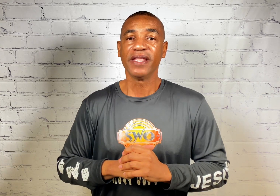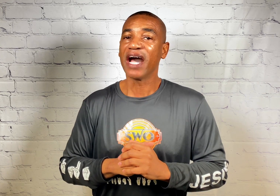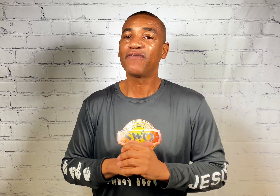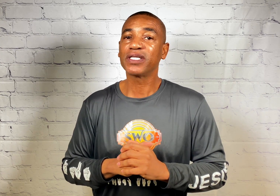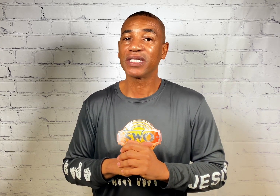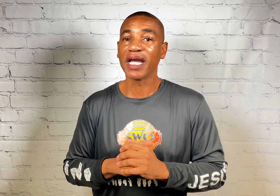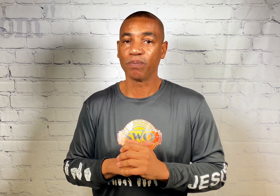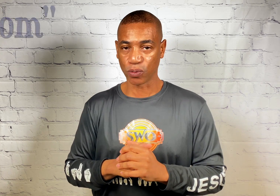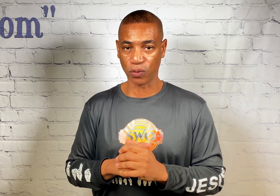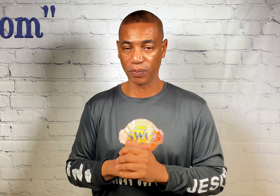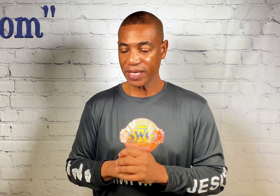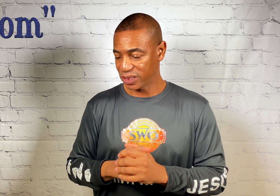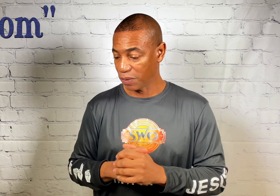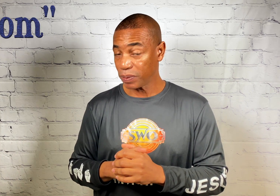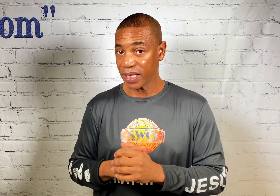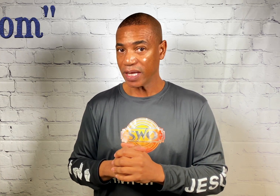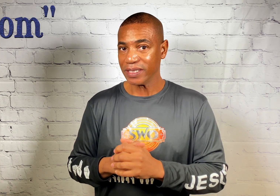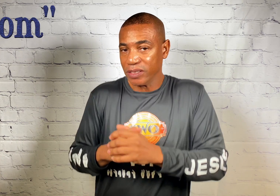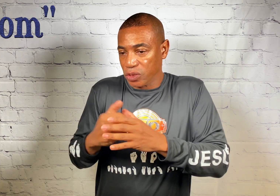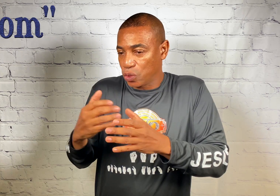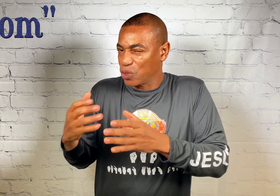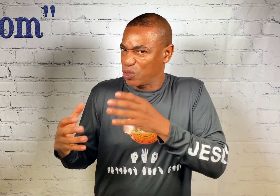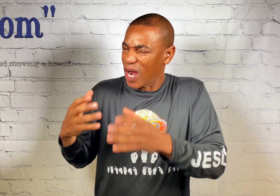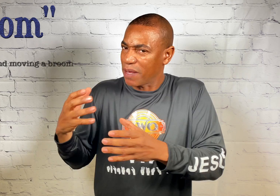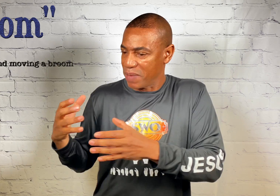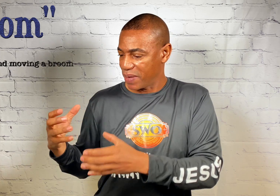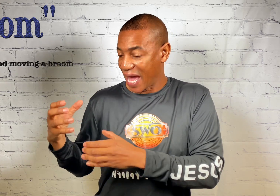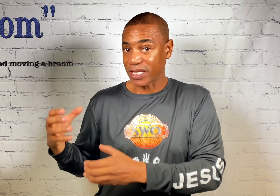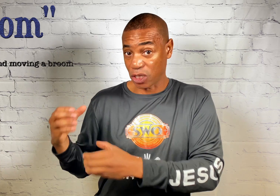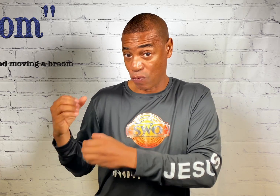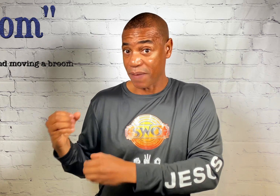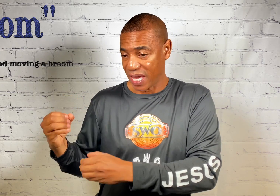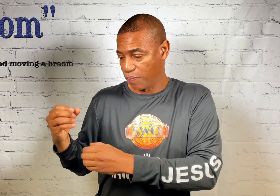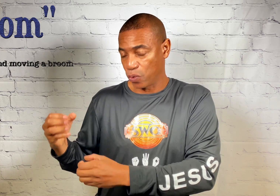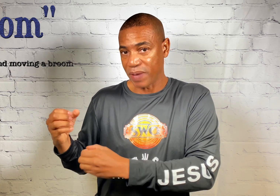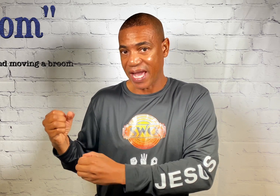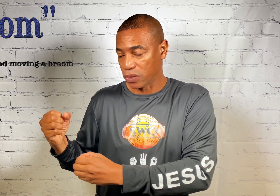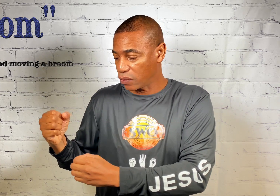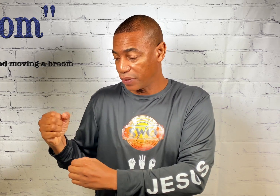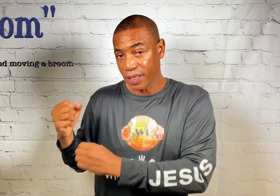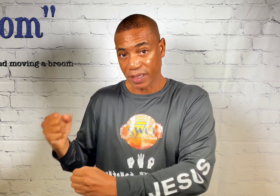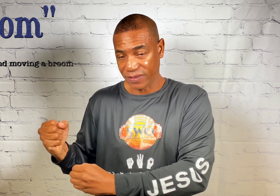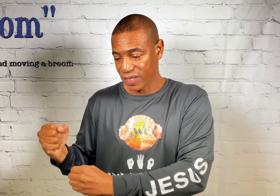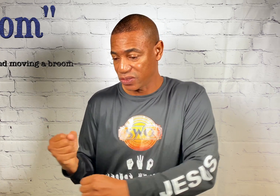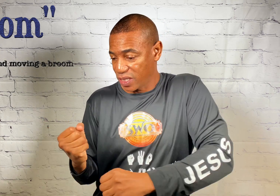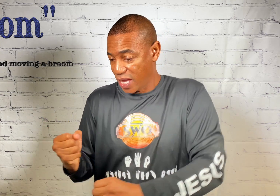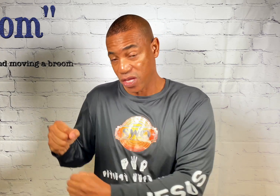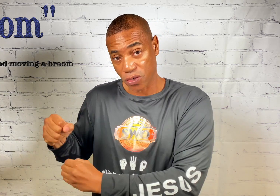Now for the sign broom. Simply try to mimic actually grabbing a broom handle like this, and you're going to